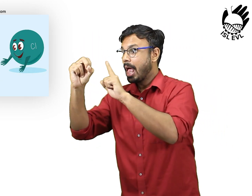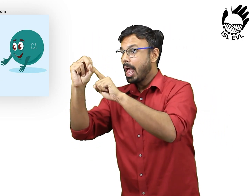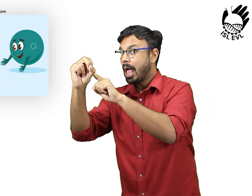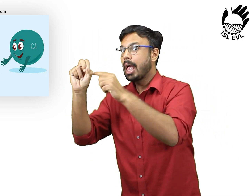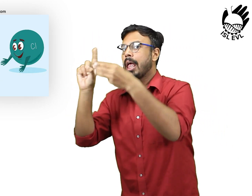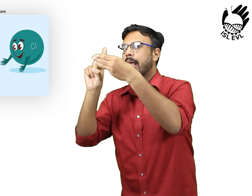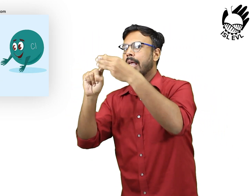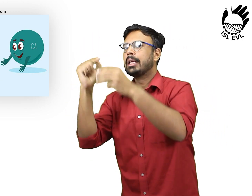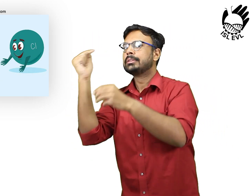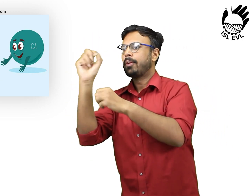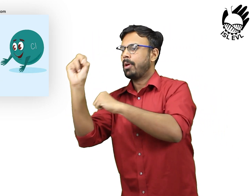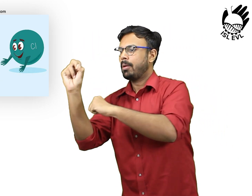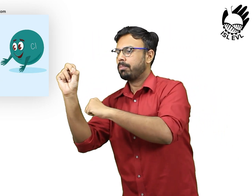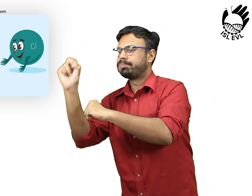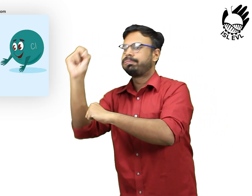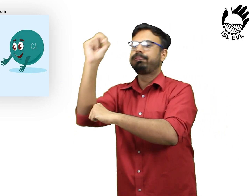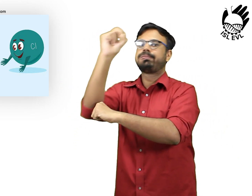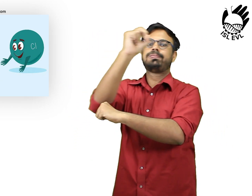attract one another,